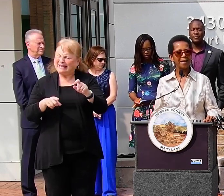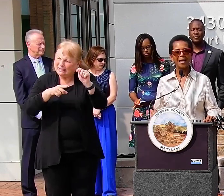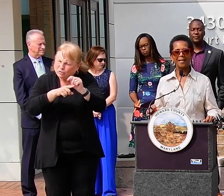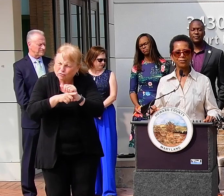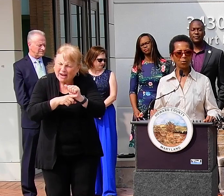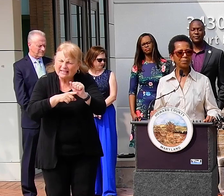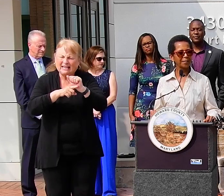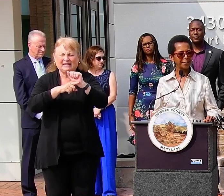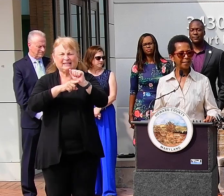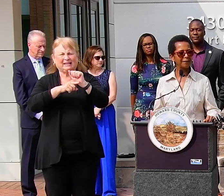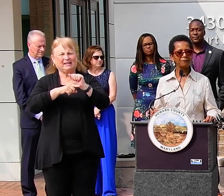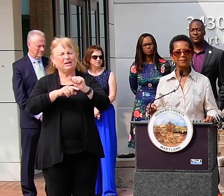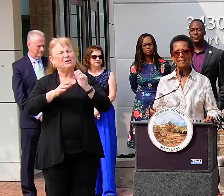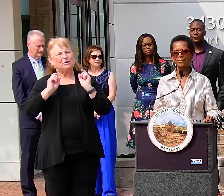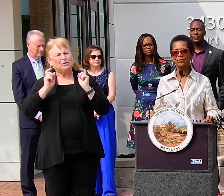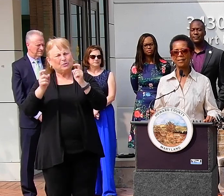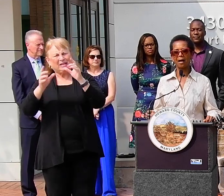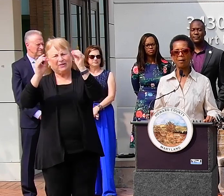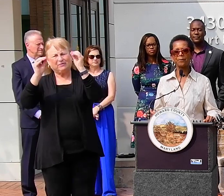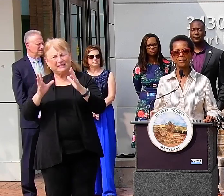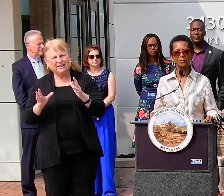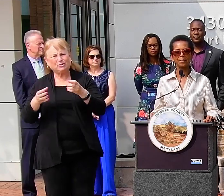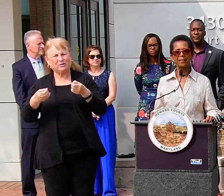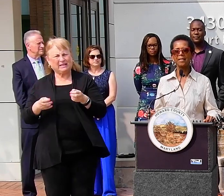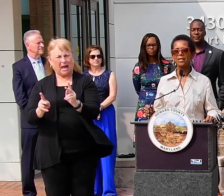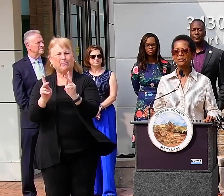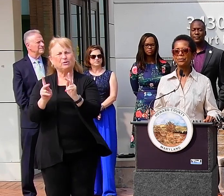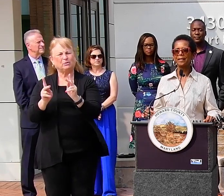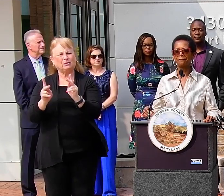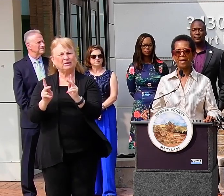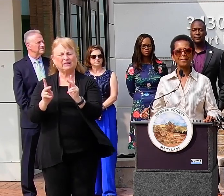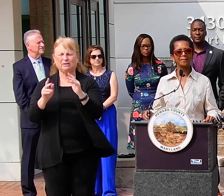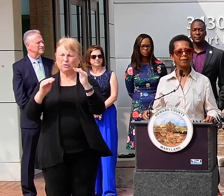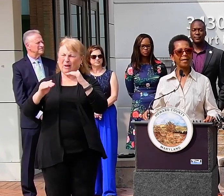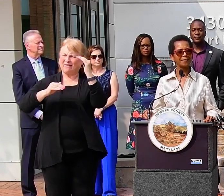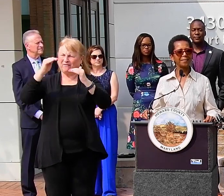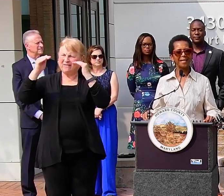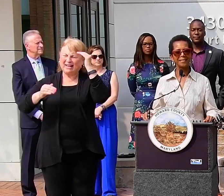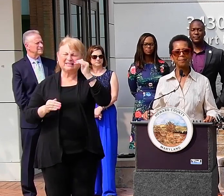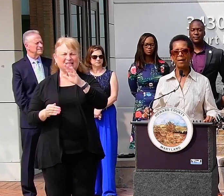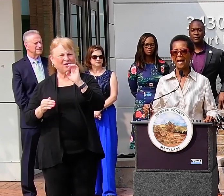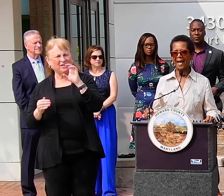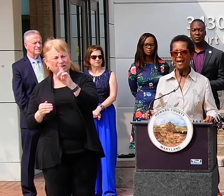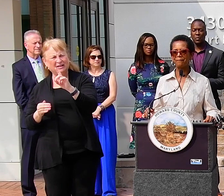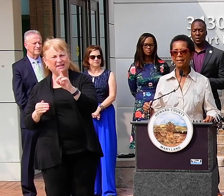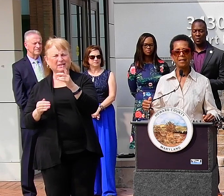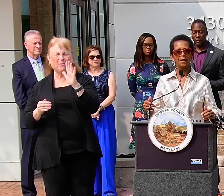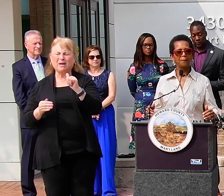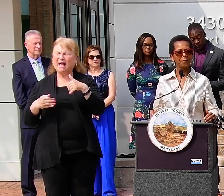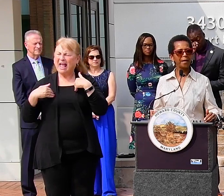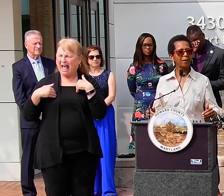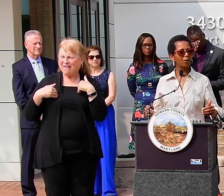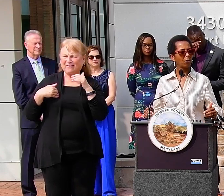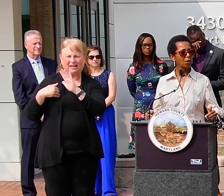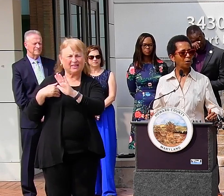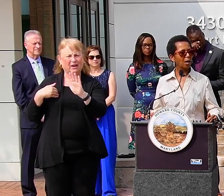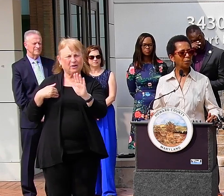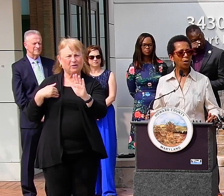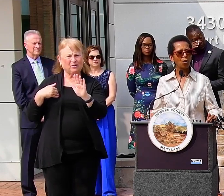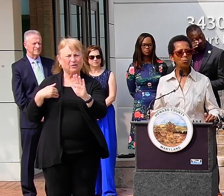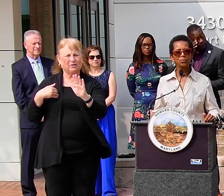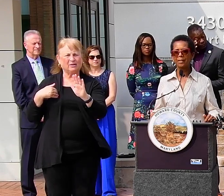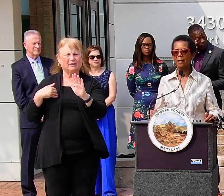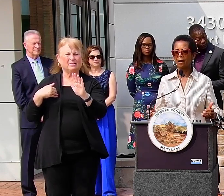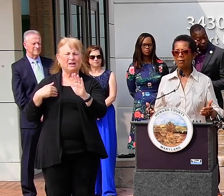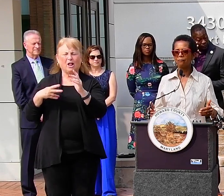training. And so to give teachers an opportunity to advance their education by having their